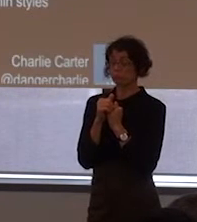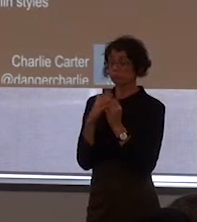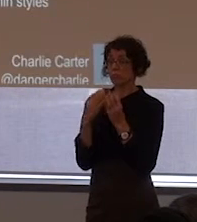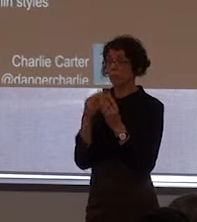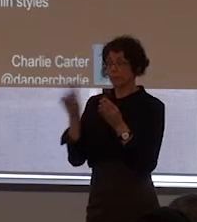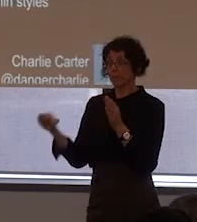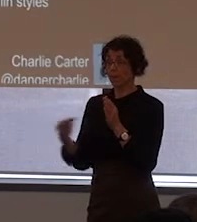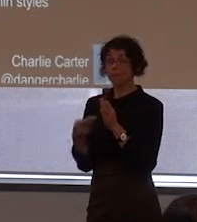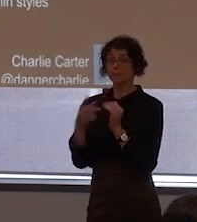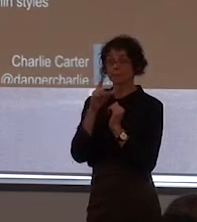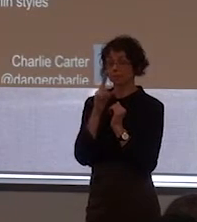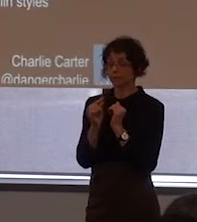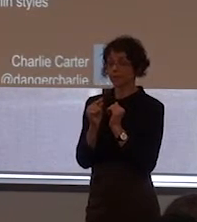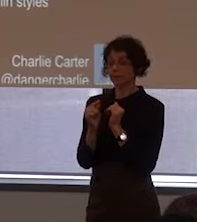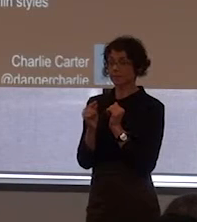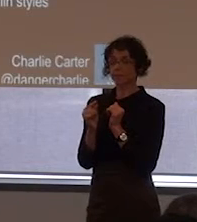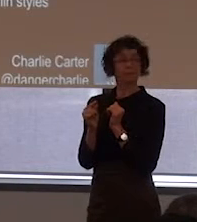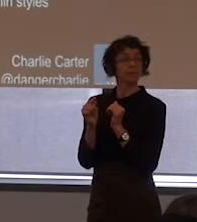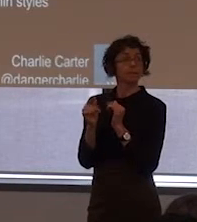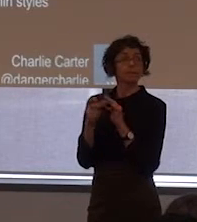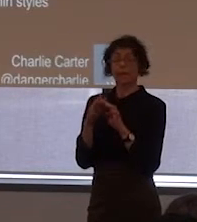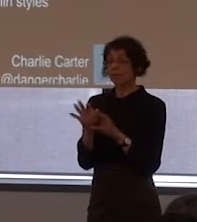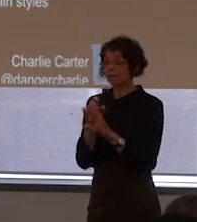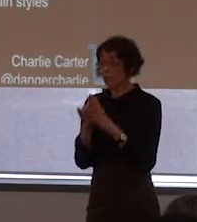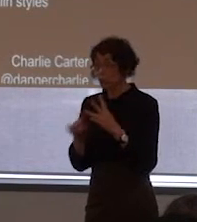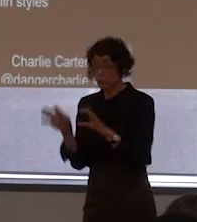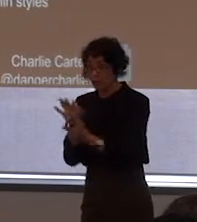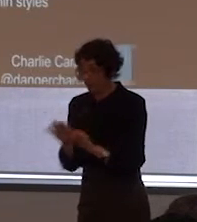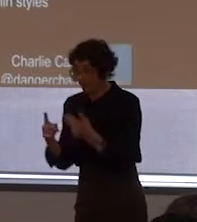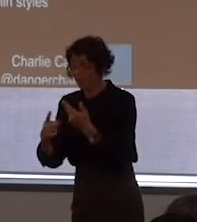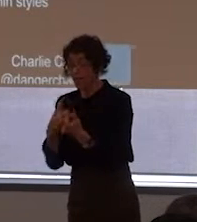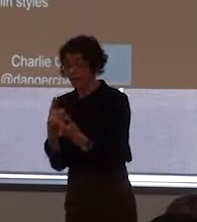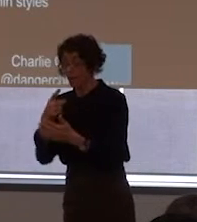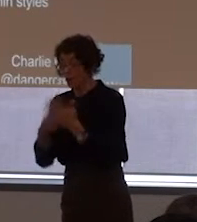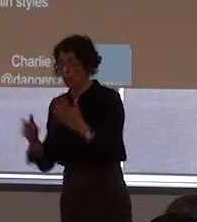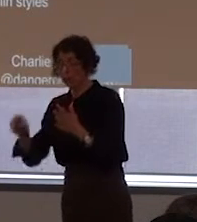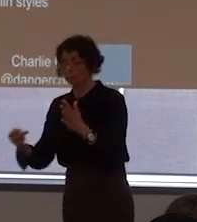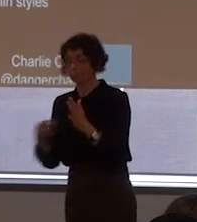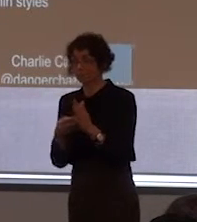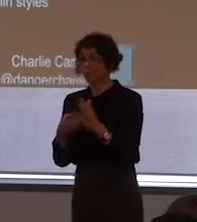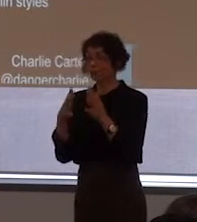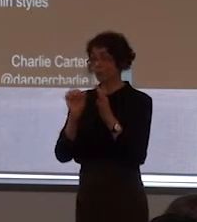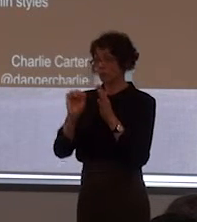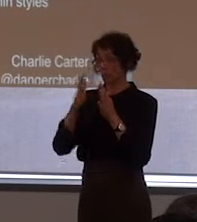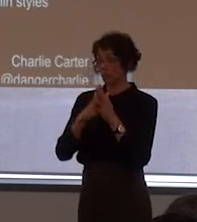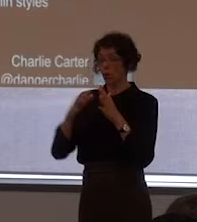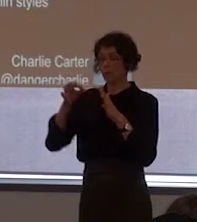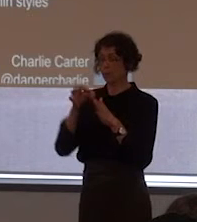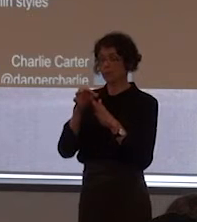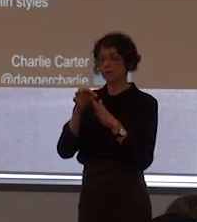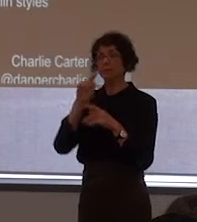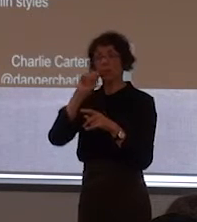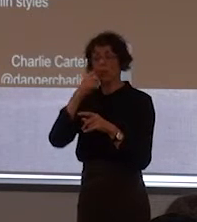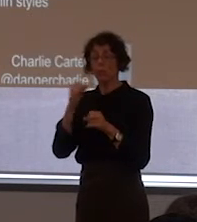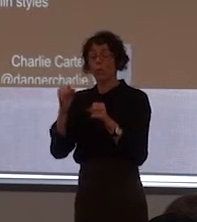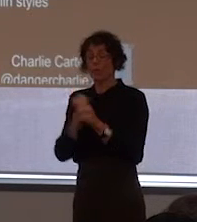this plugin. If you do nothing else but install this plugin on your WordPress site, you're going to make your site just that little bit more